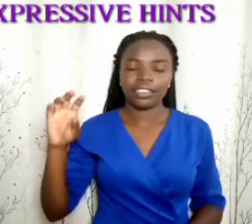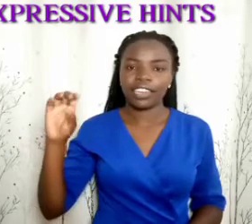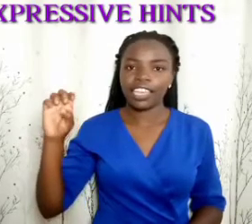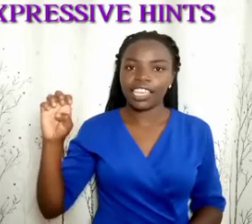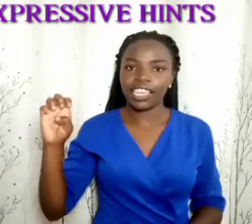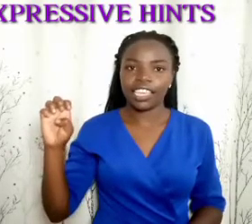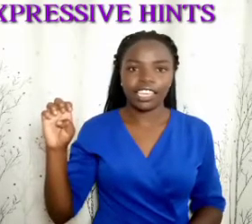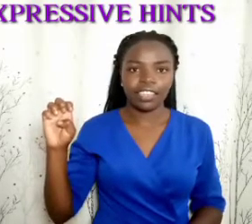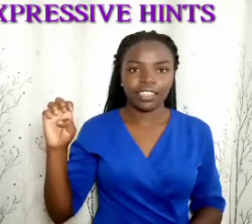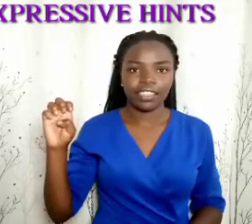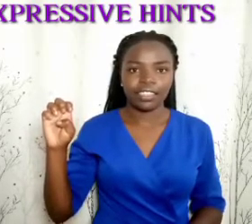E,